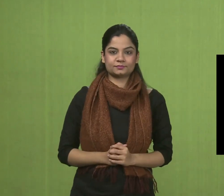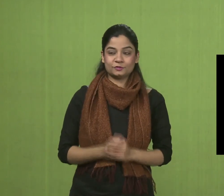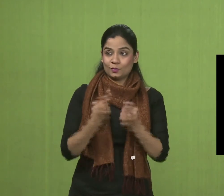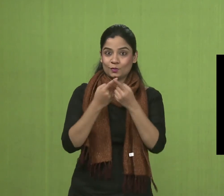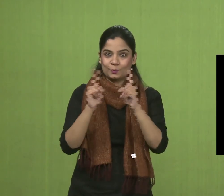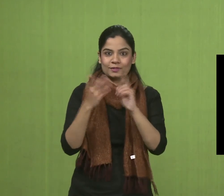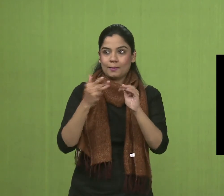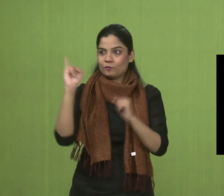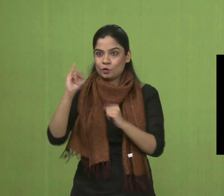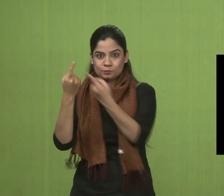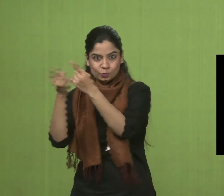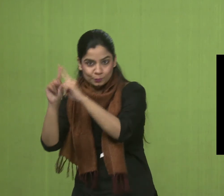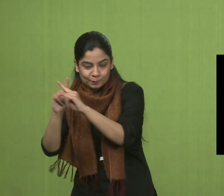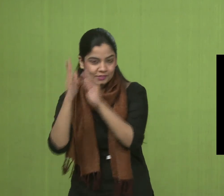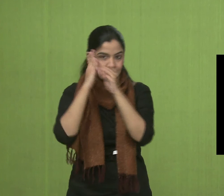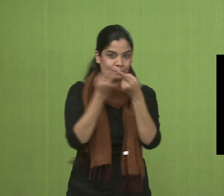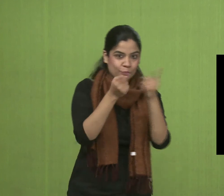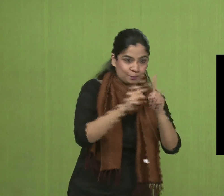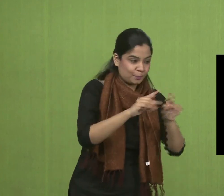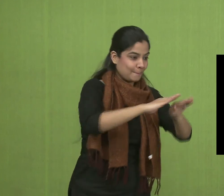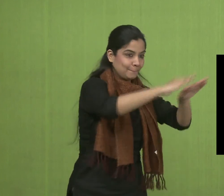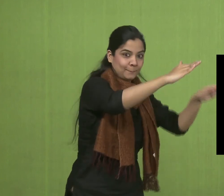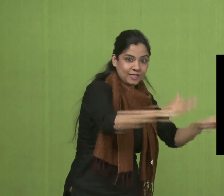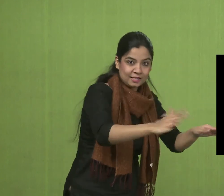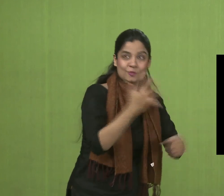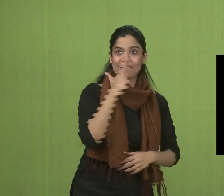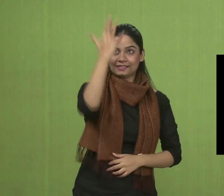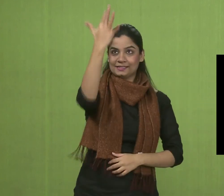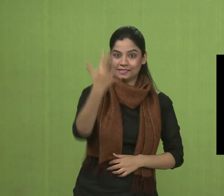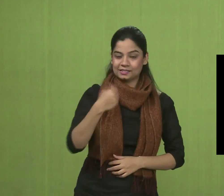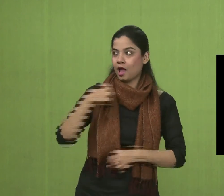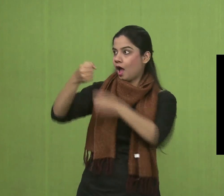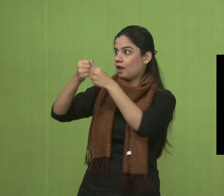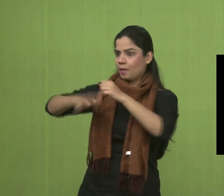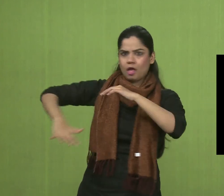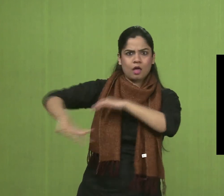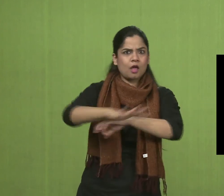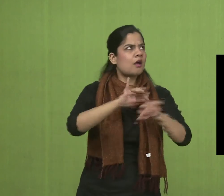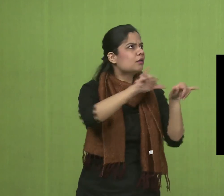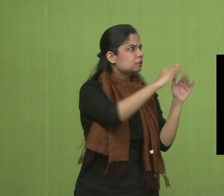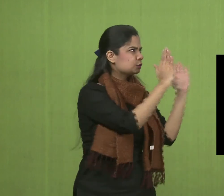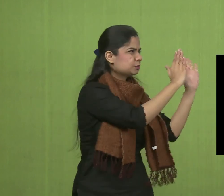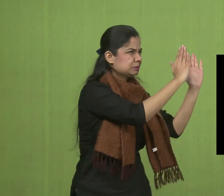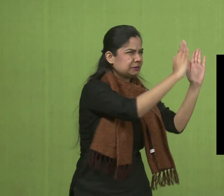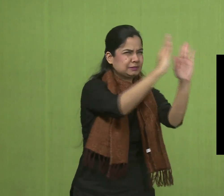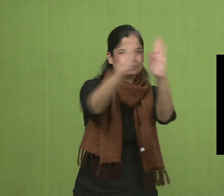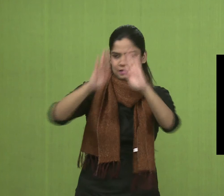In a one-room apartment, the work area should be arranged in such a way that things are distinguished from each other and still there is